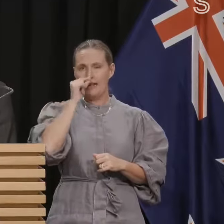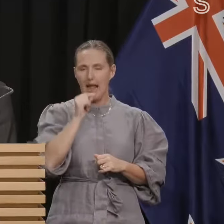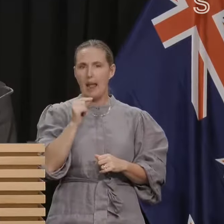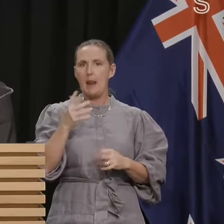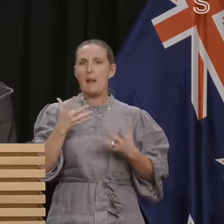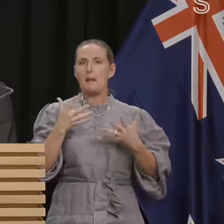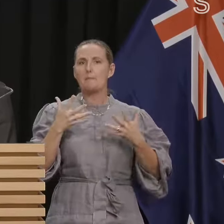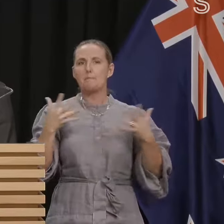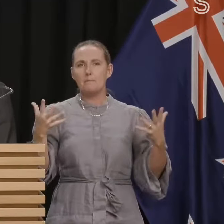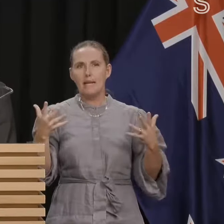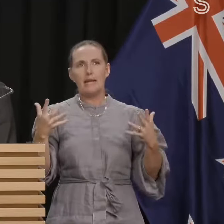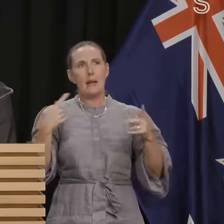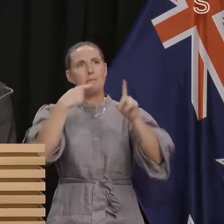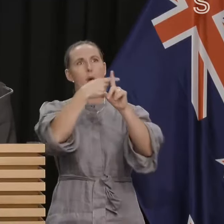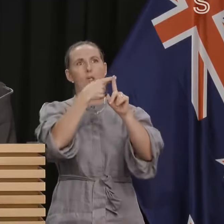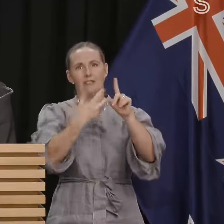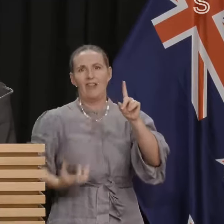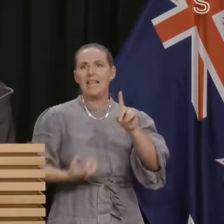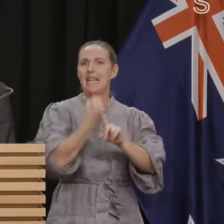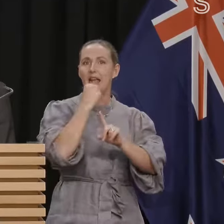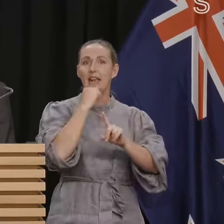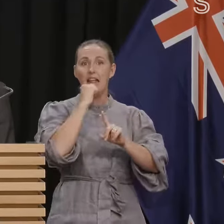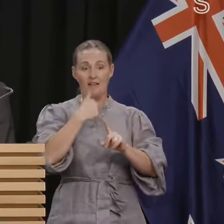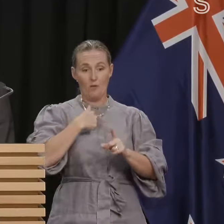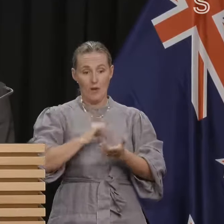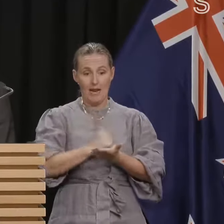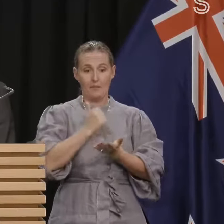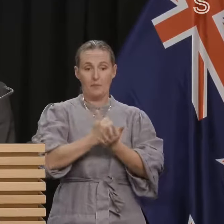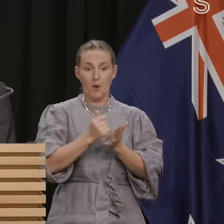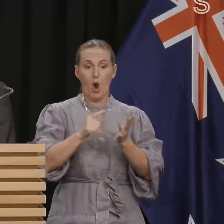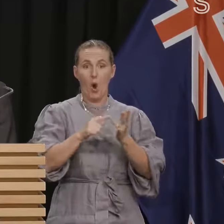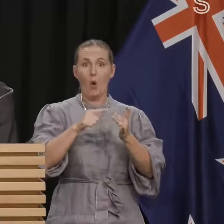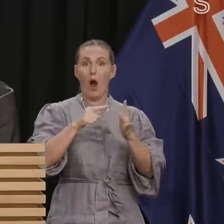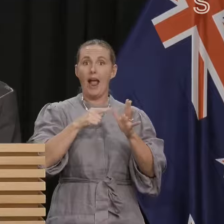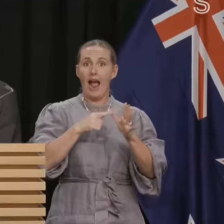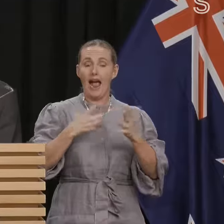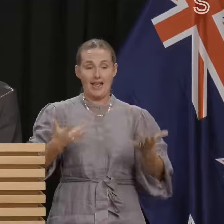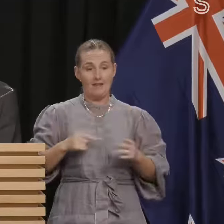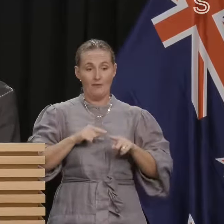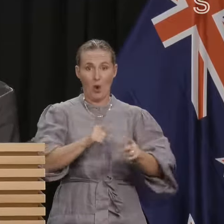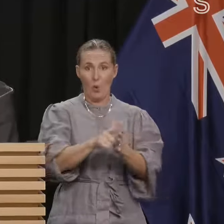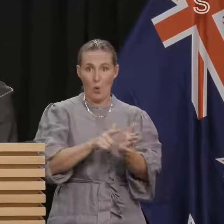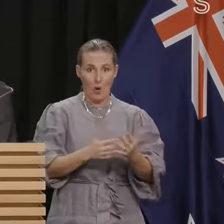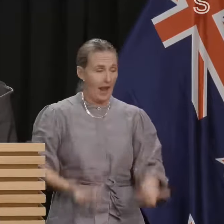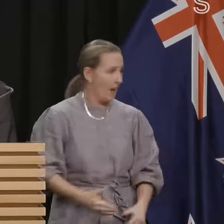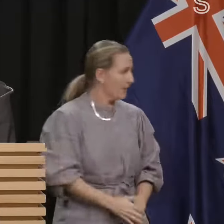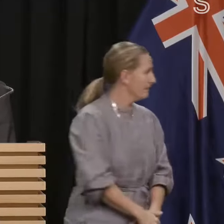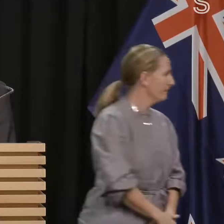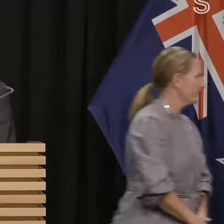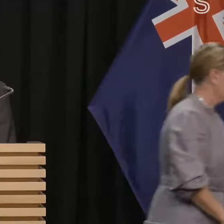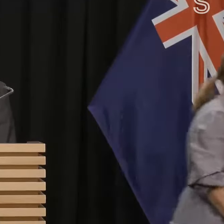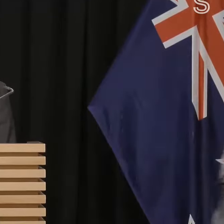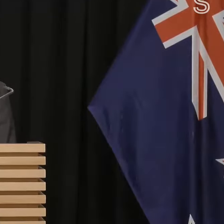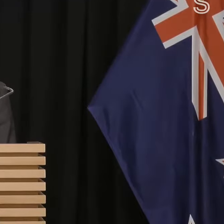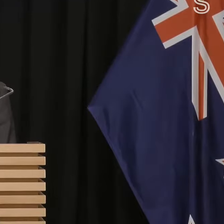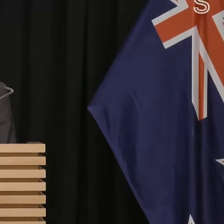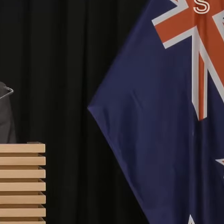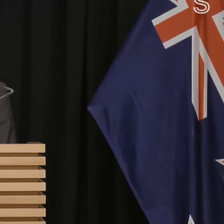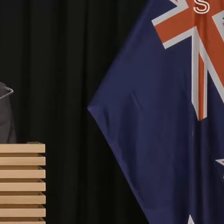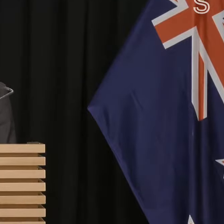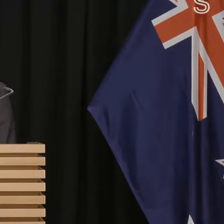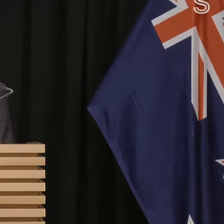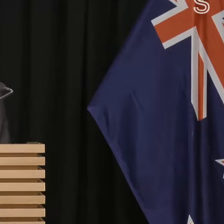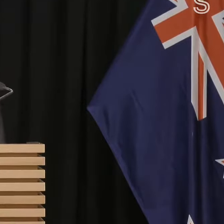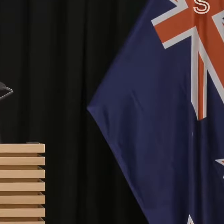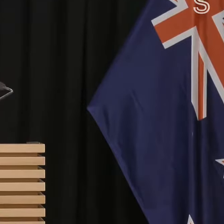in making sure that we're implementing the OIA as it's currently intended. Thomas. Your terms of reference for the review of Stuart